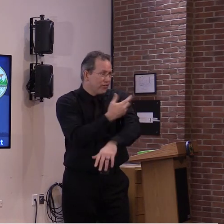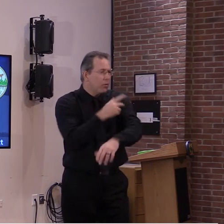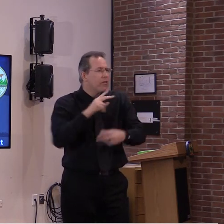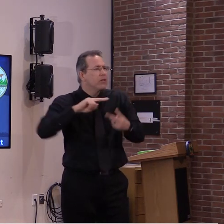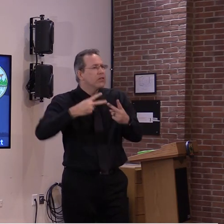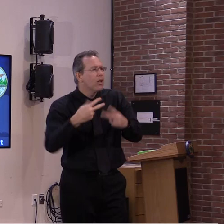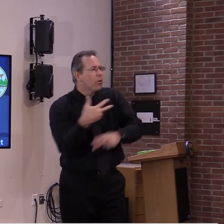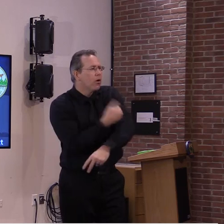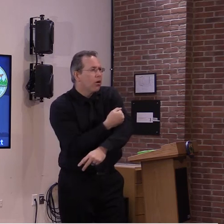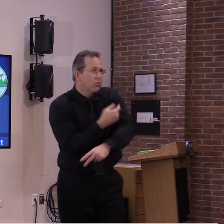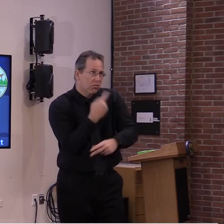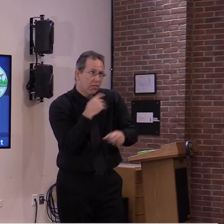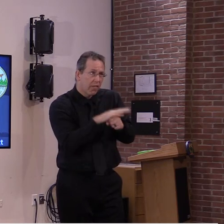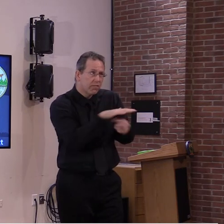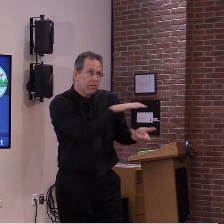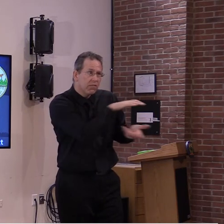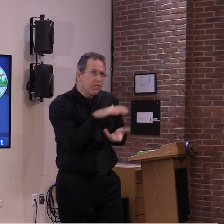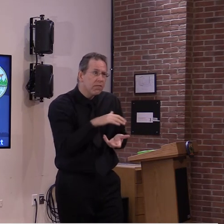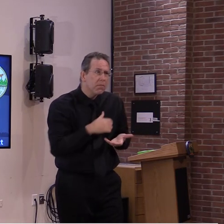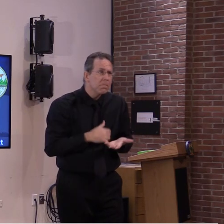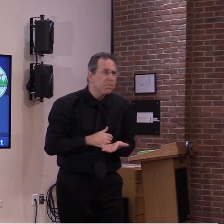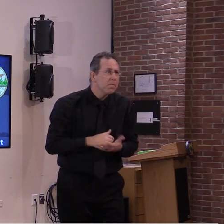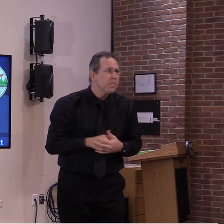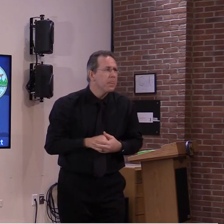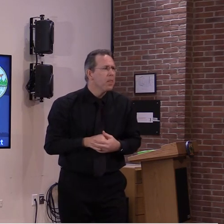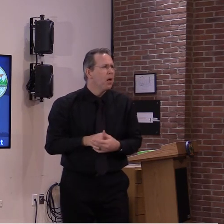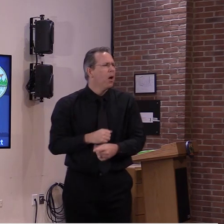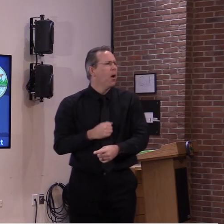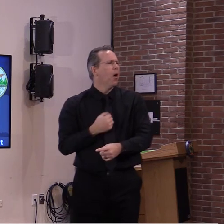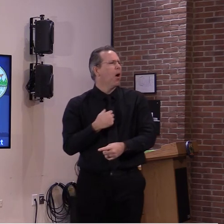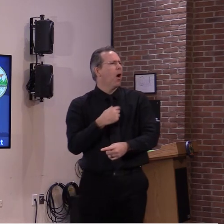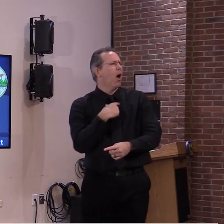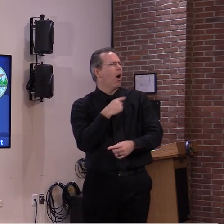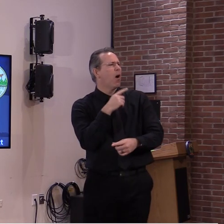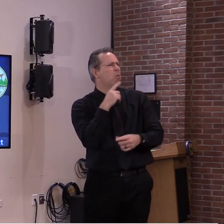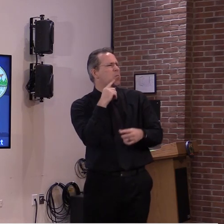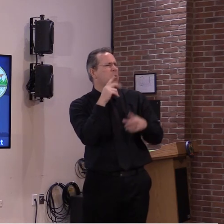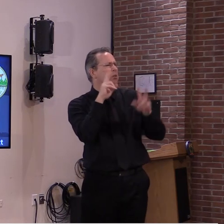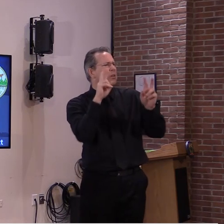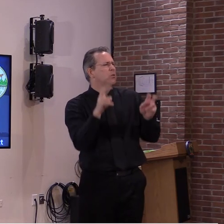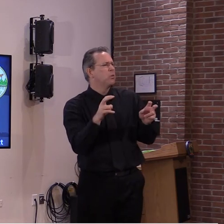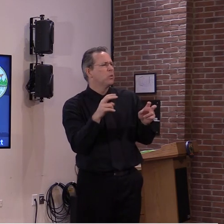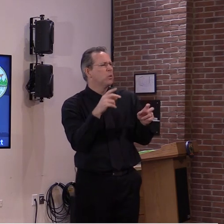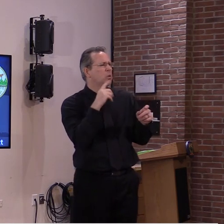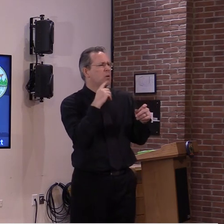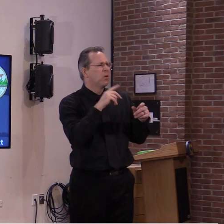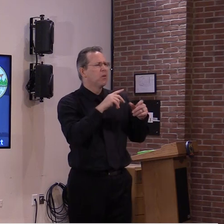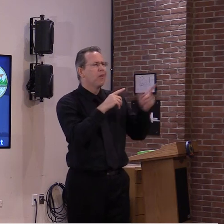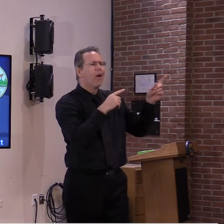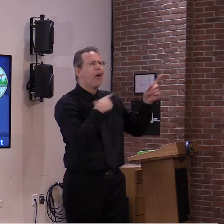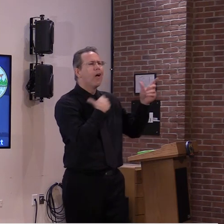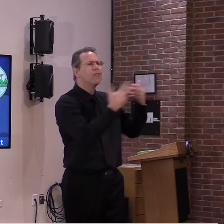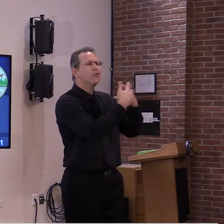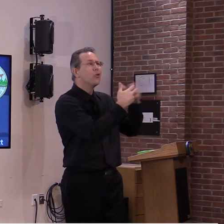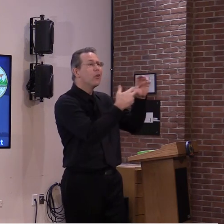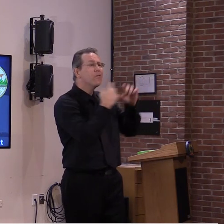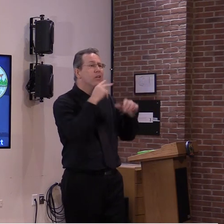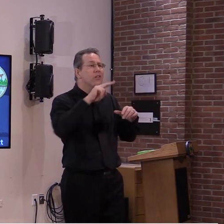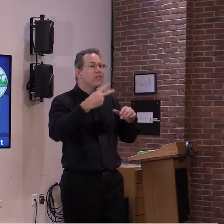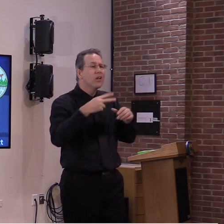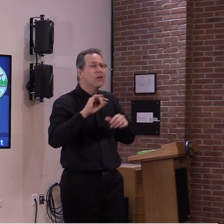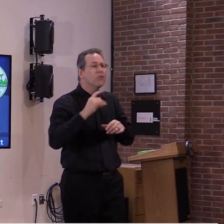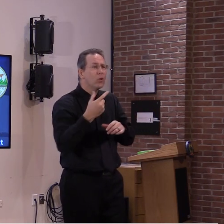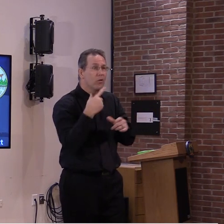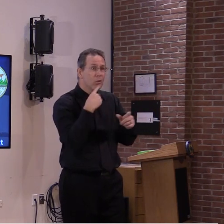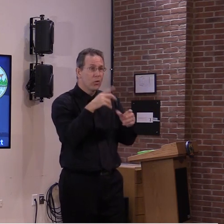aside in reserve, so I don't believe that there's any question that we will be getting those second doses. Dr. Levine,